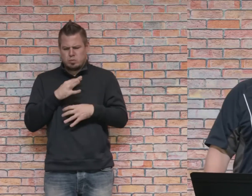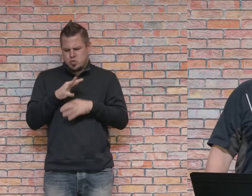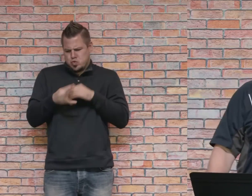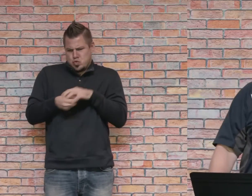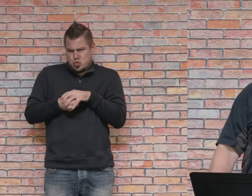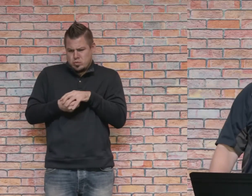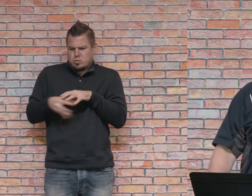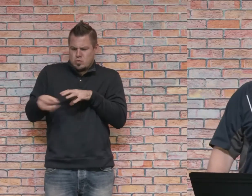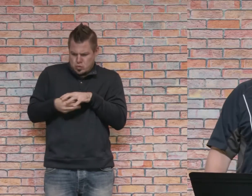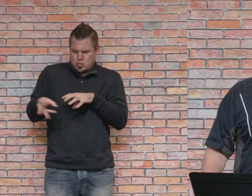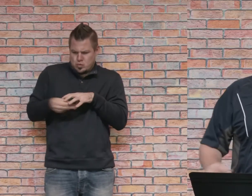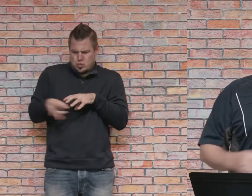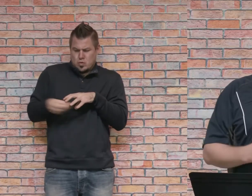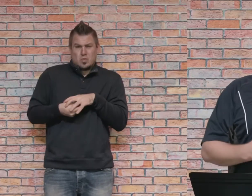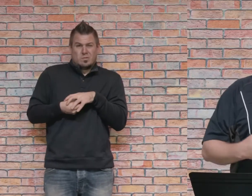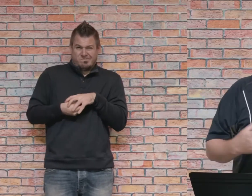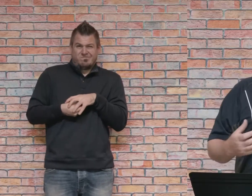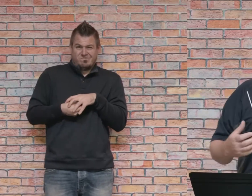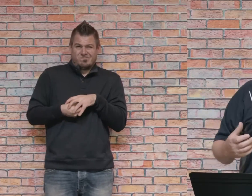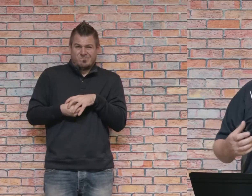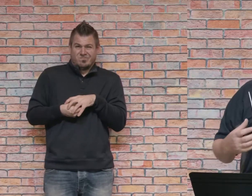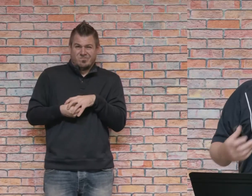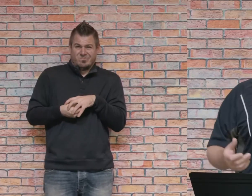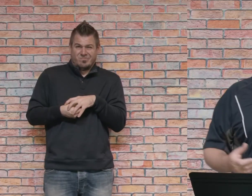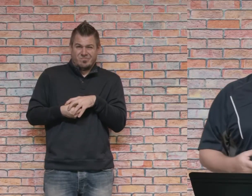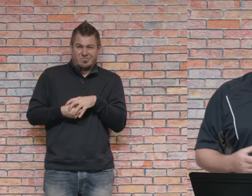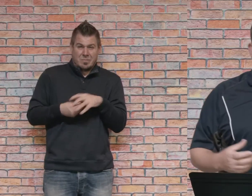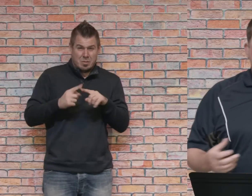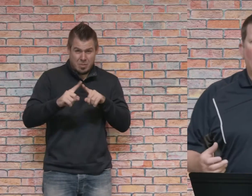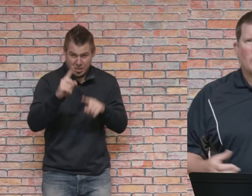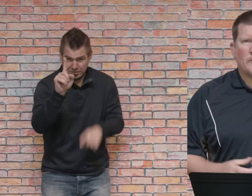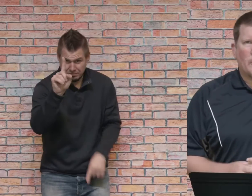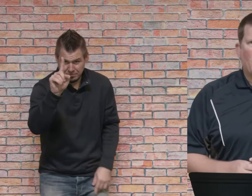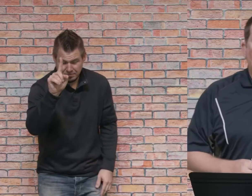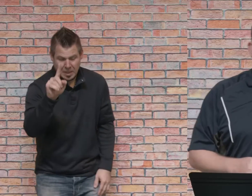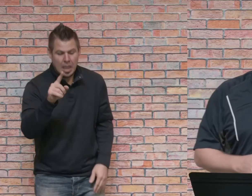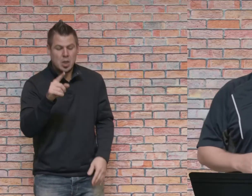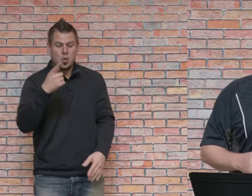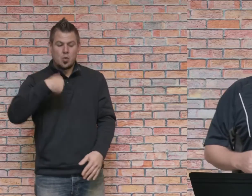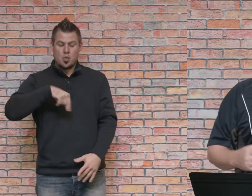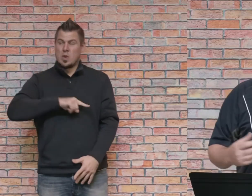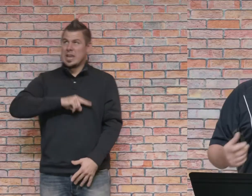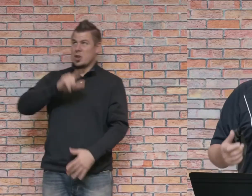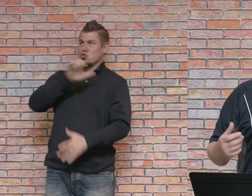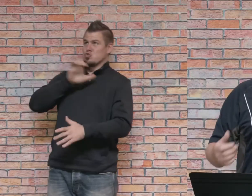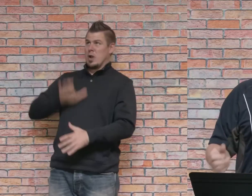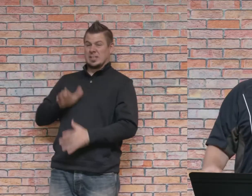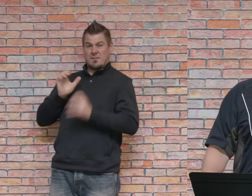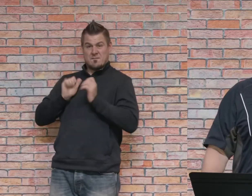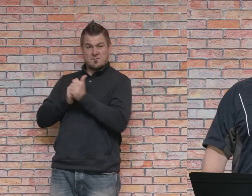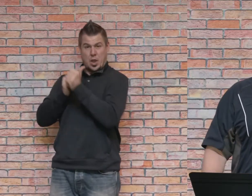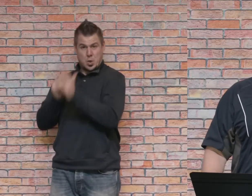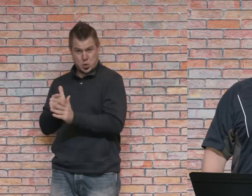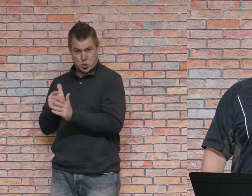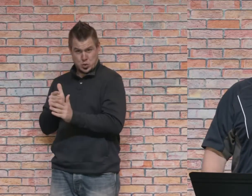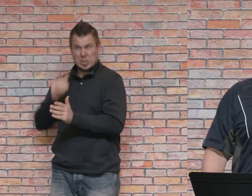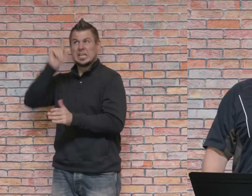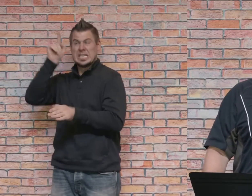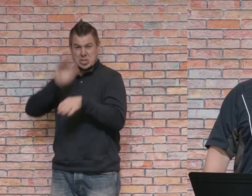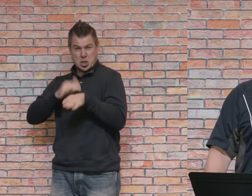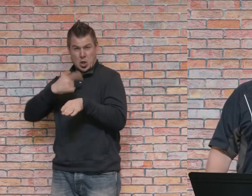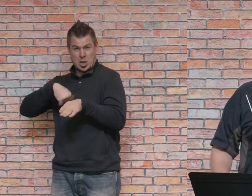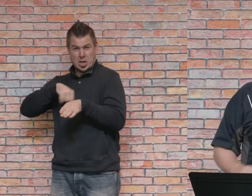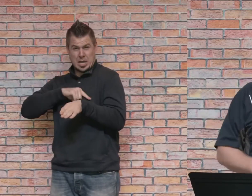up. But here's the thing, as Christians, as followers of Christ, we're called to fight this drift